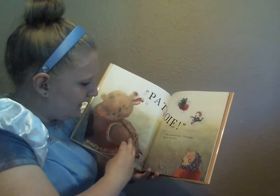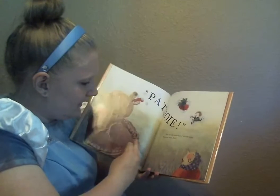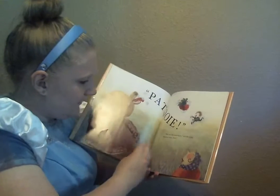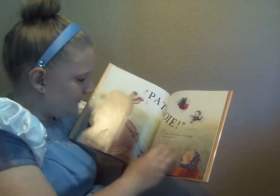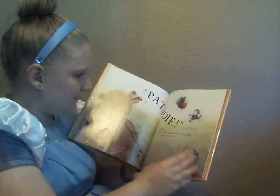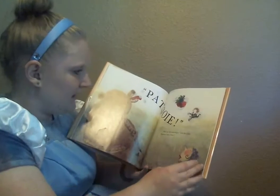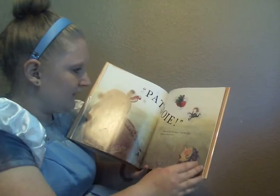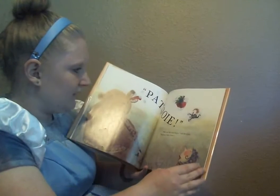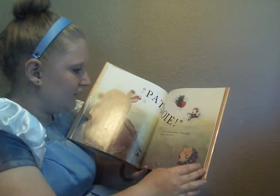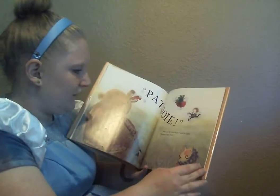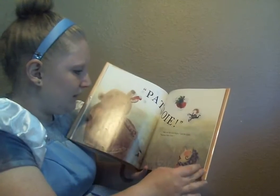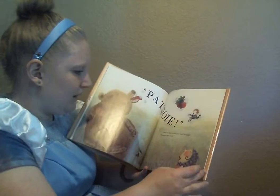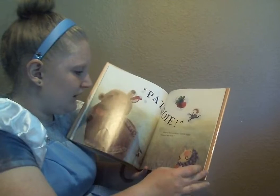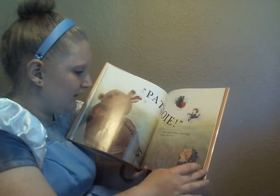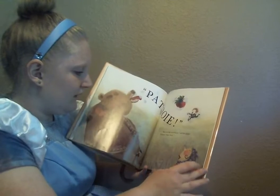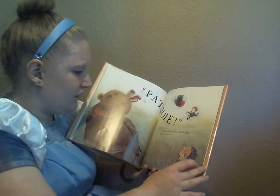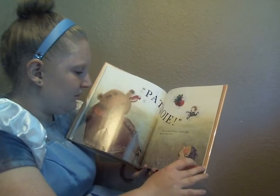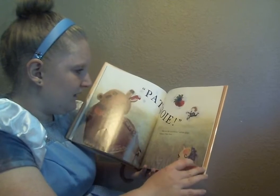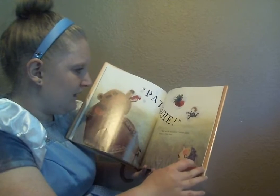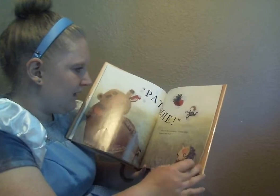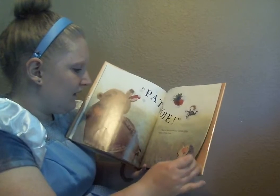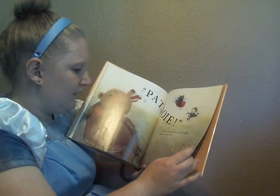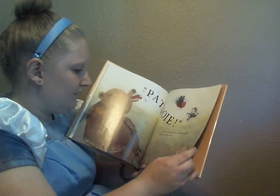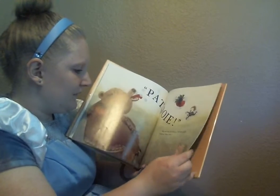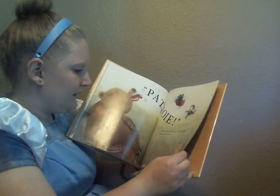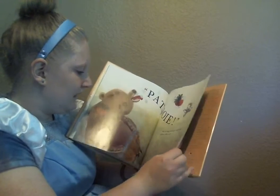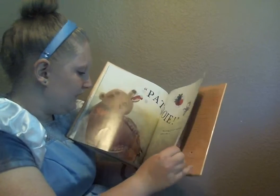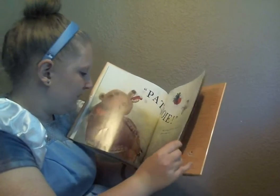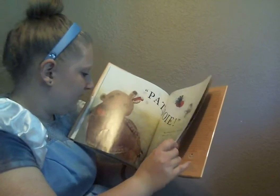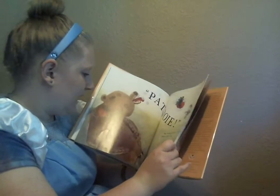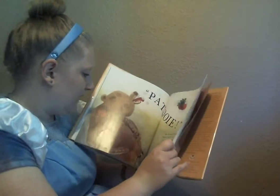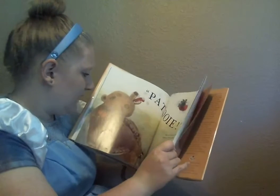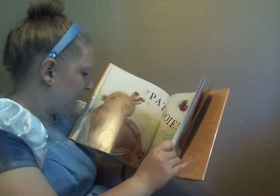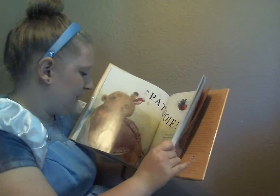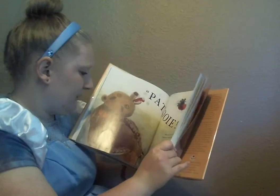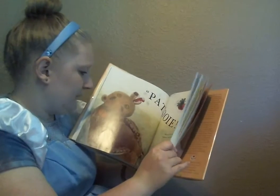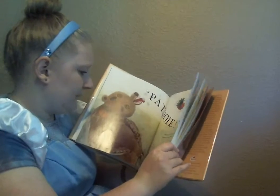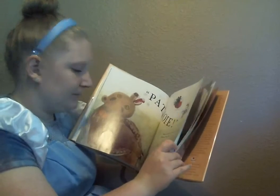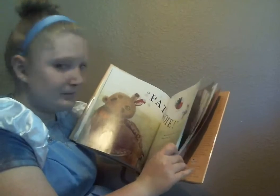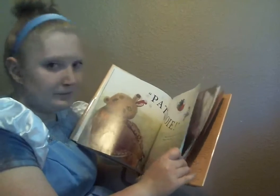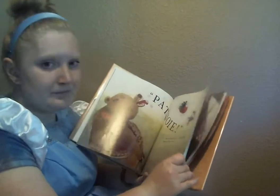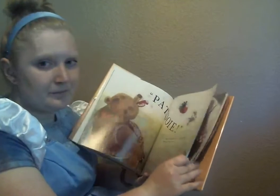"Patooey! But not the strawberry," said the gypsy. "Samson hates fruit."